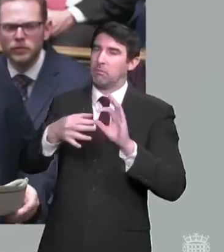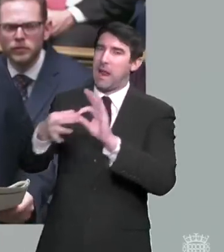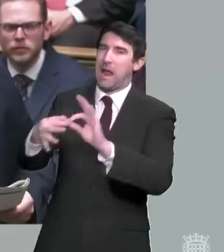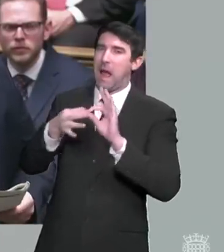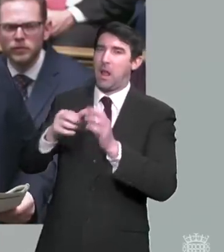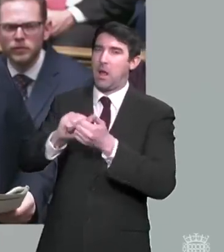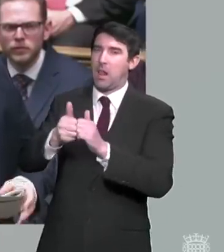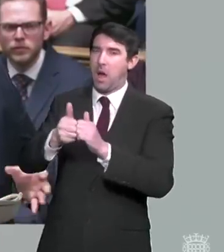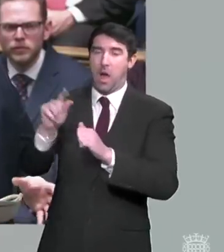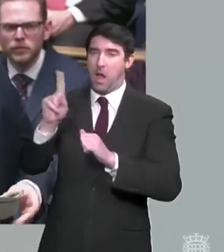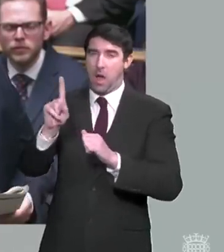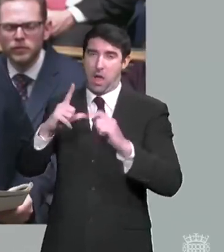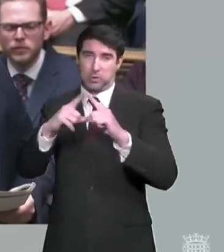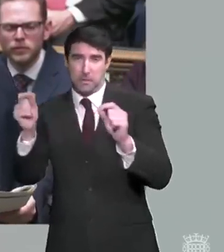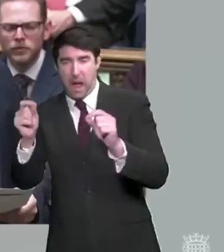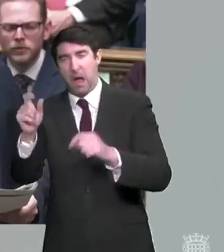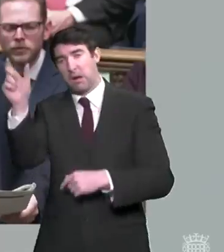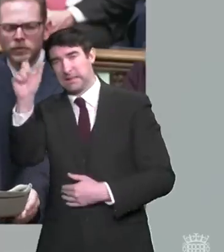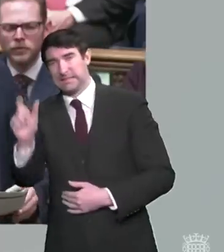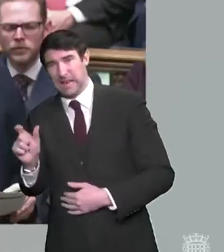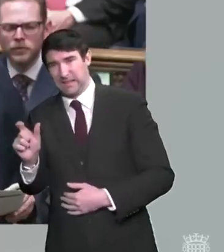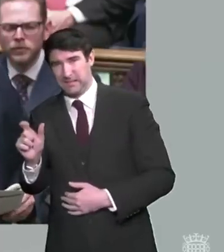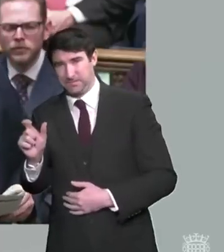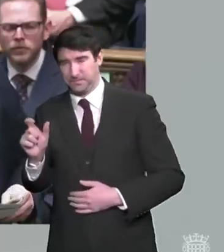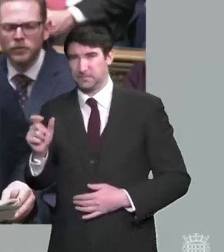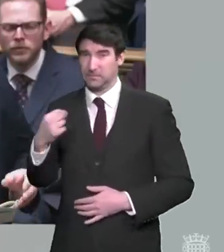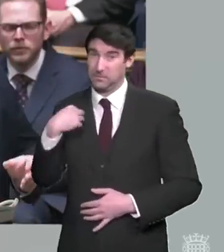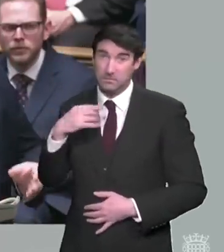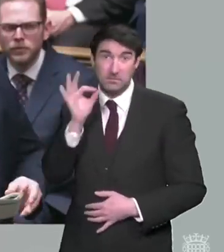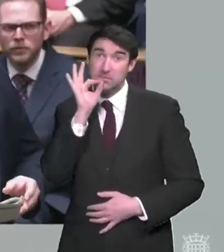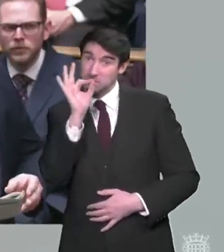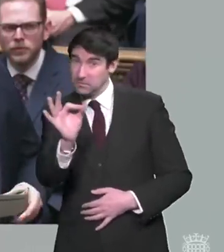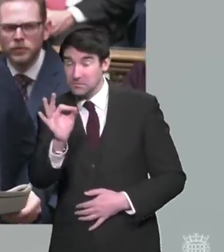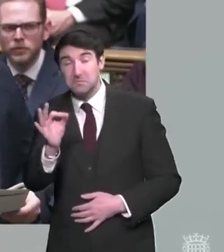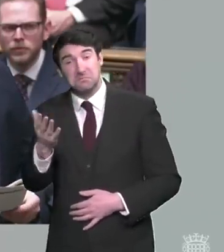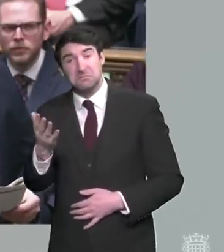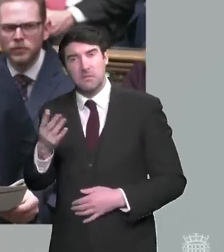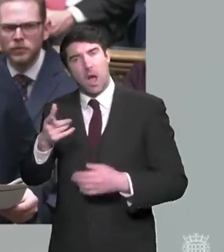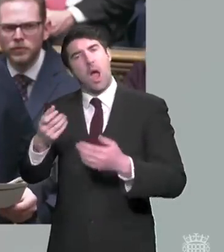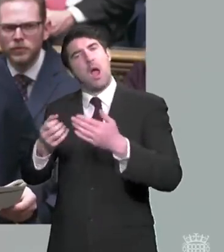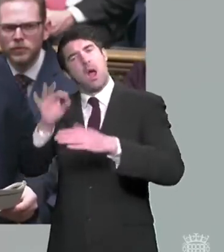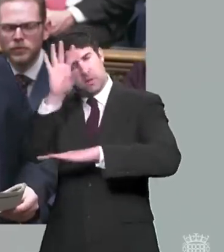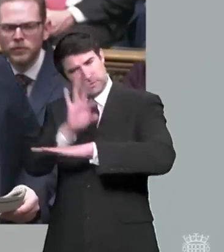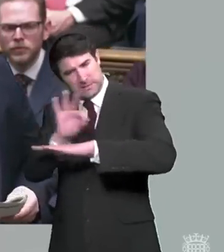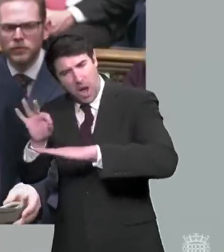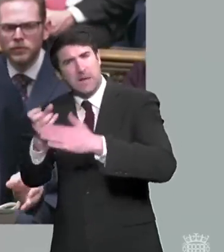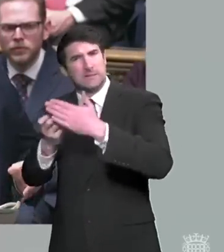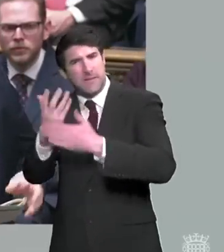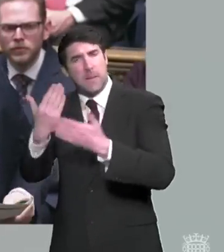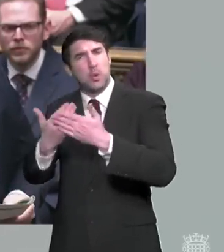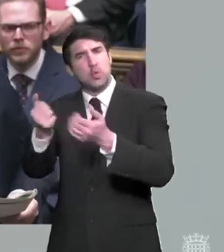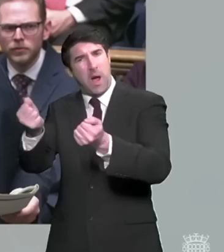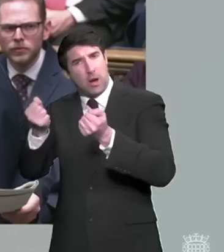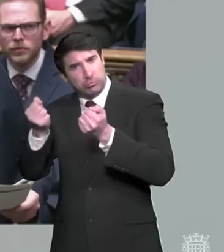can I ask the Prime Minister, with a refresh of the integrated review taking place, to commit not just to the design and development of this aircraft, but to